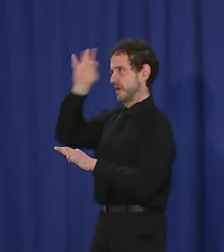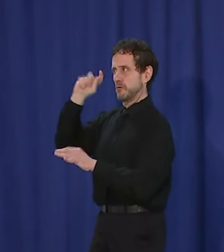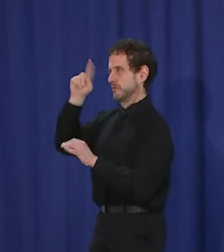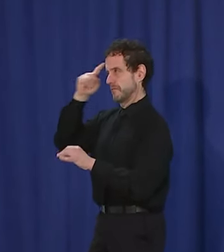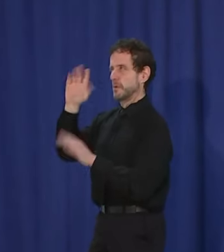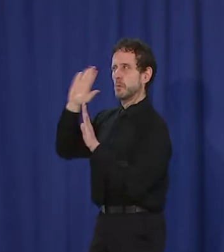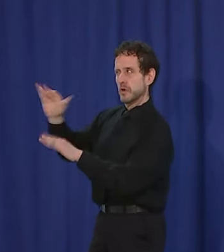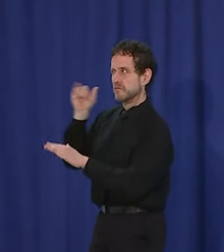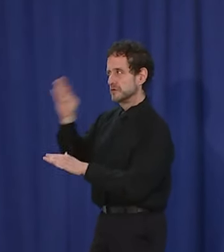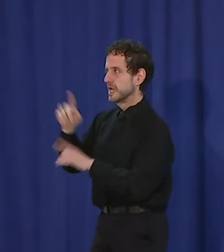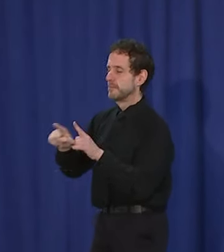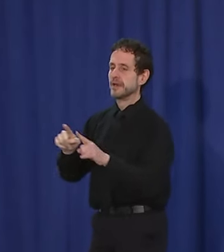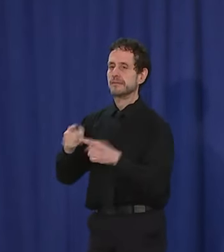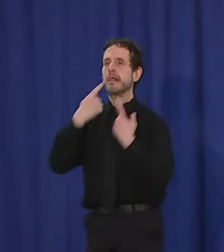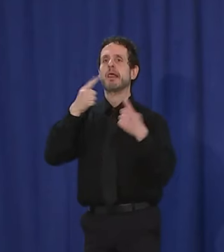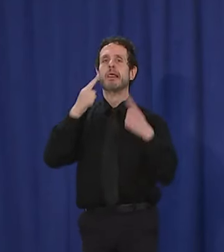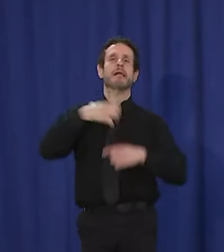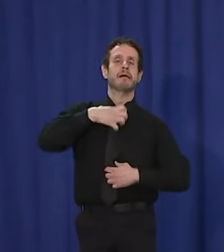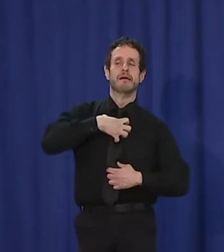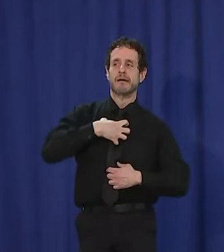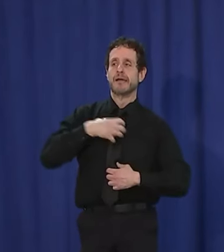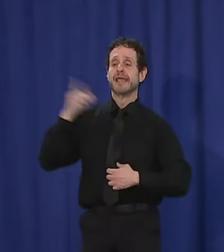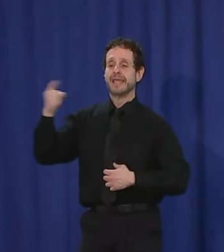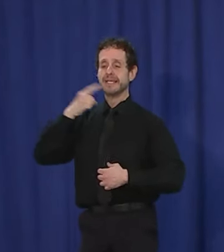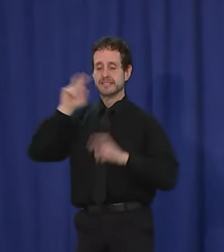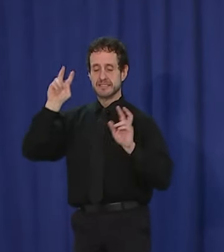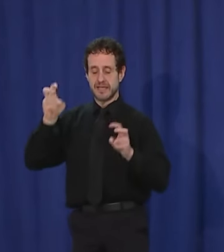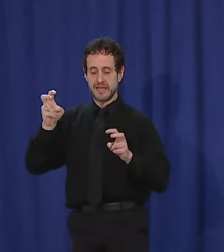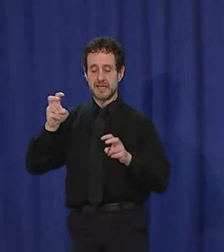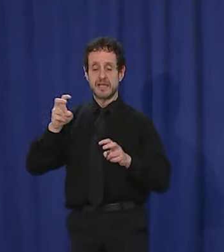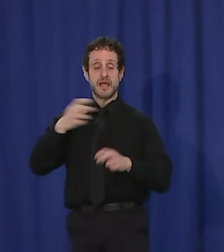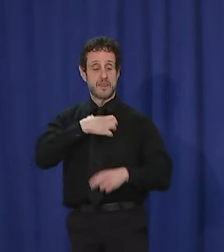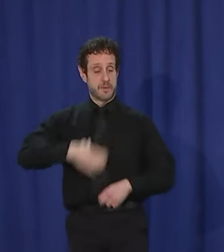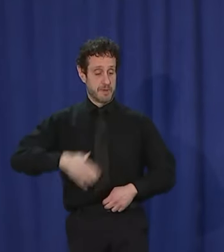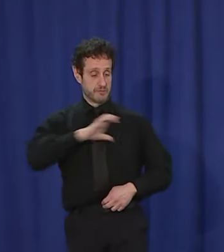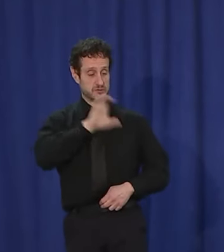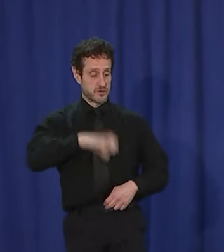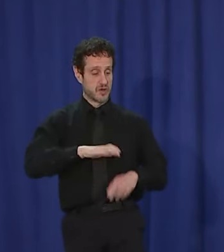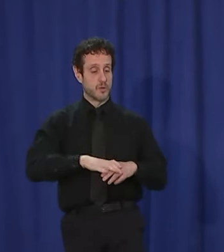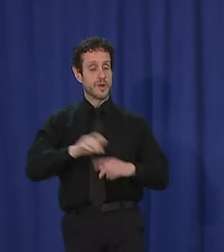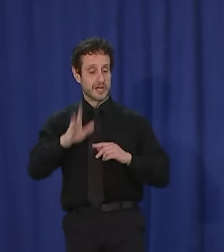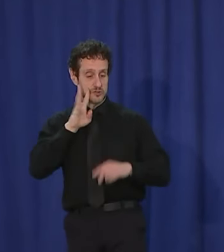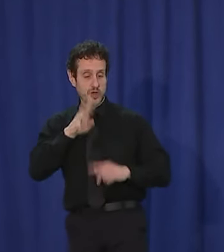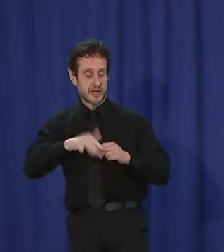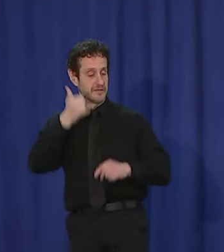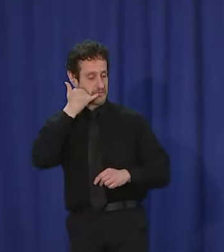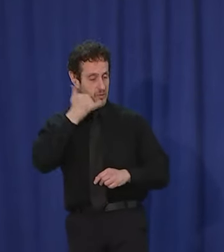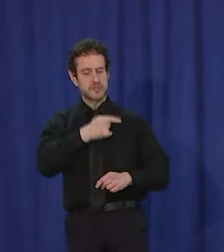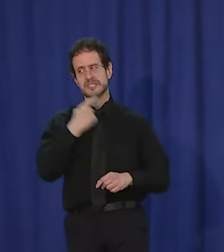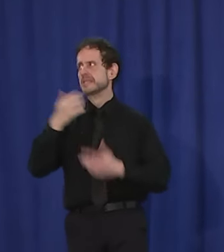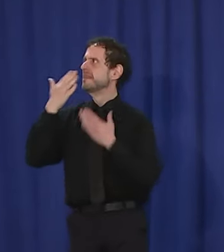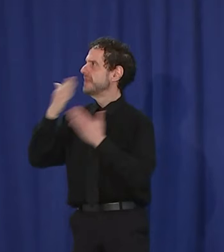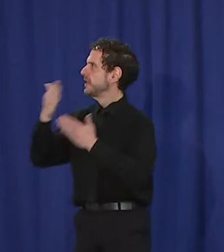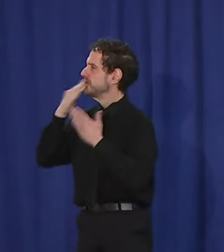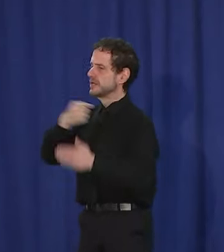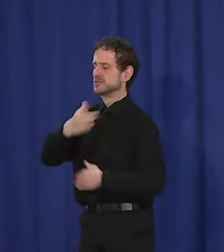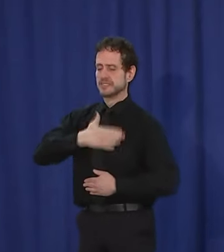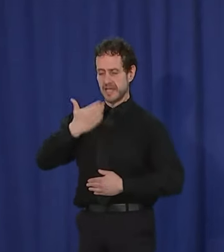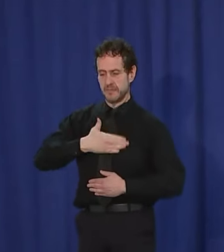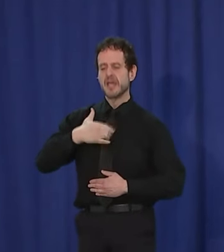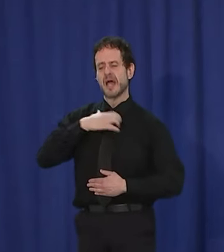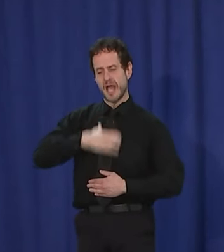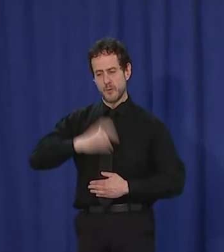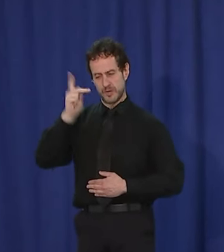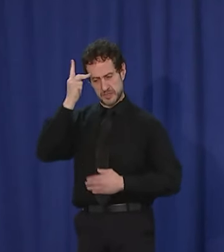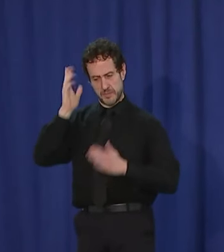quote, "By the way, the mayor of Chicago, at least on the phone, is extremely happy with what we're doing, thanking us. I just wish the politicians